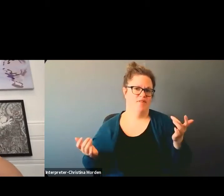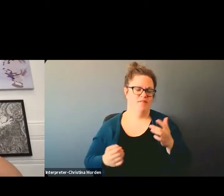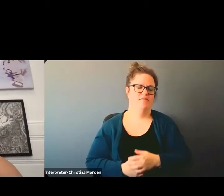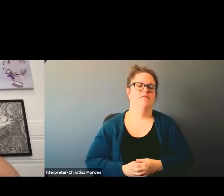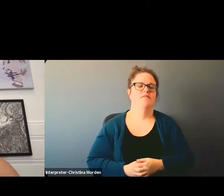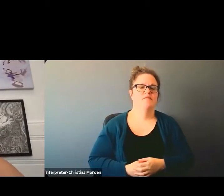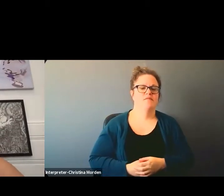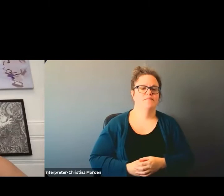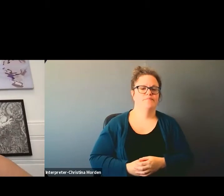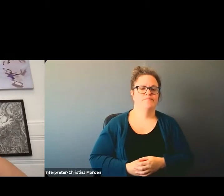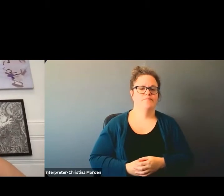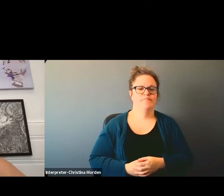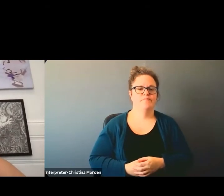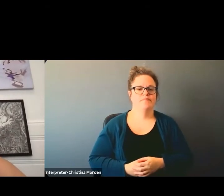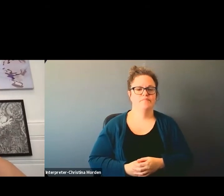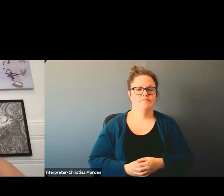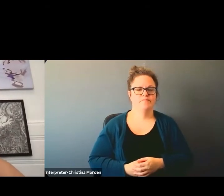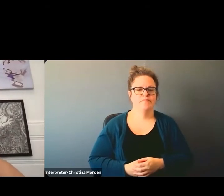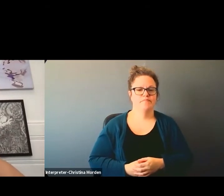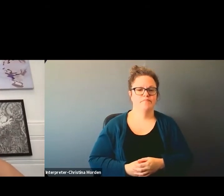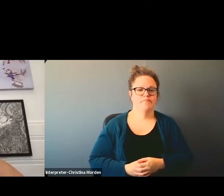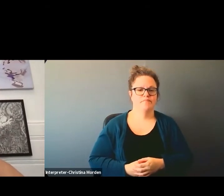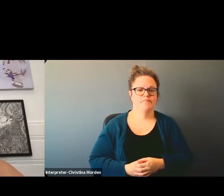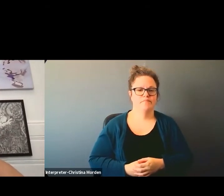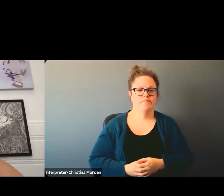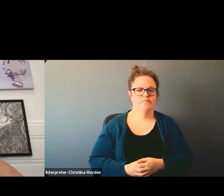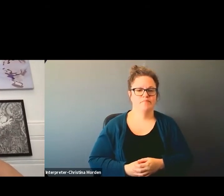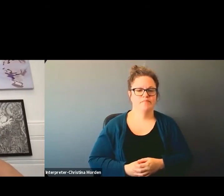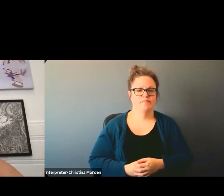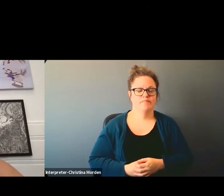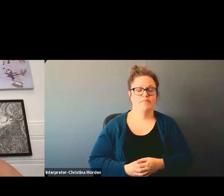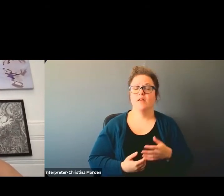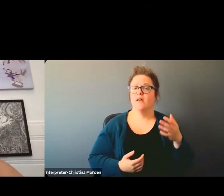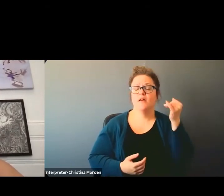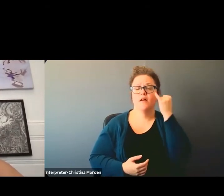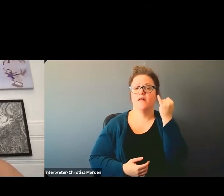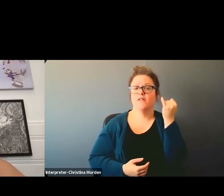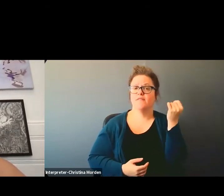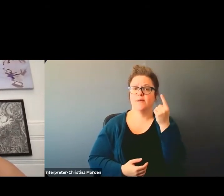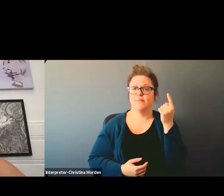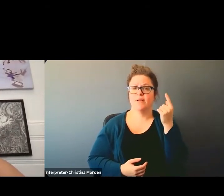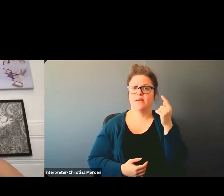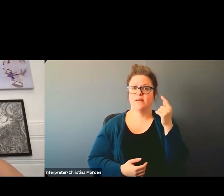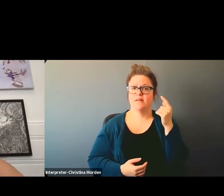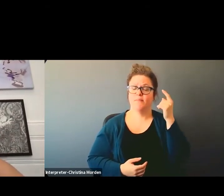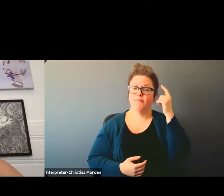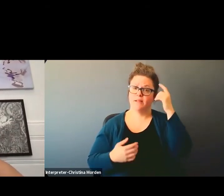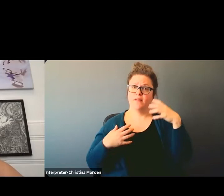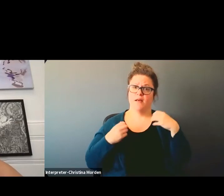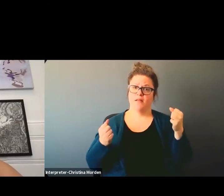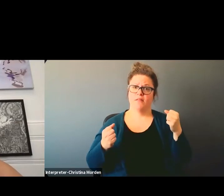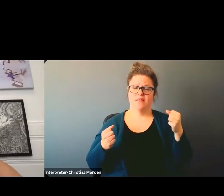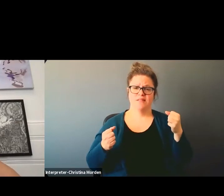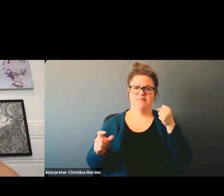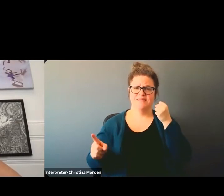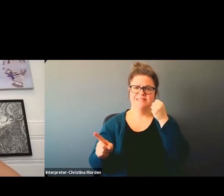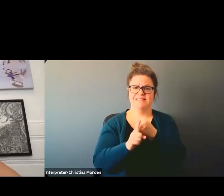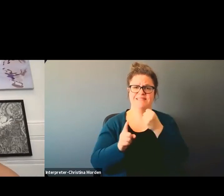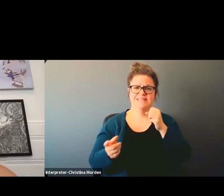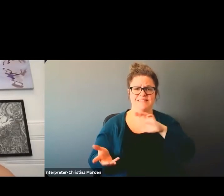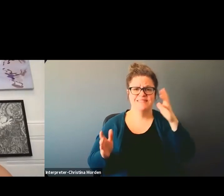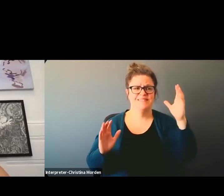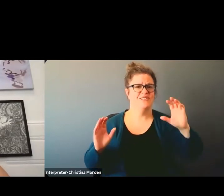And the last thing for in person, if someone is having a mental health crisis, just do your best to de-escalate